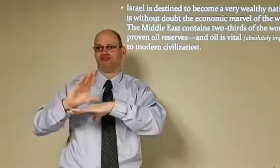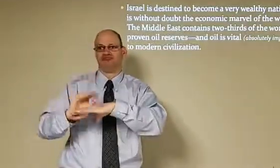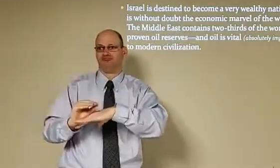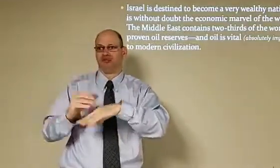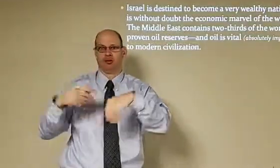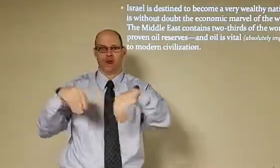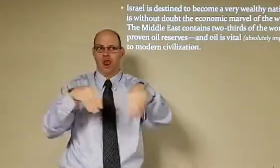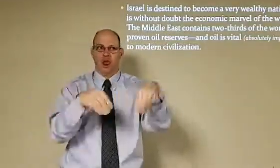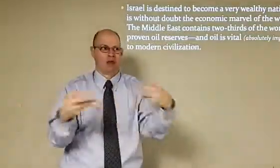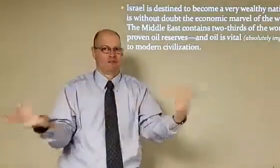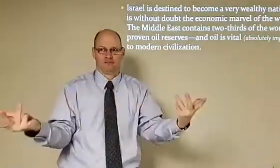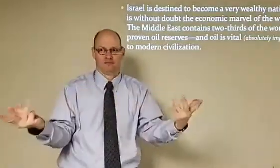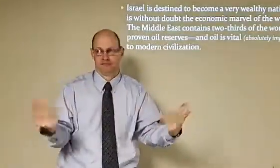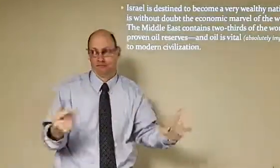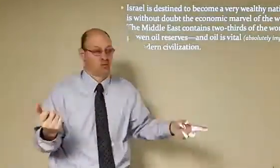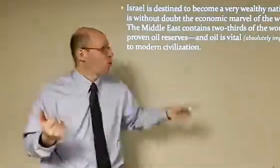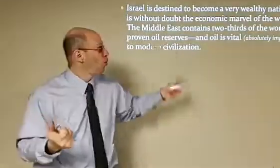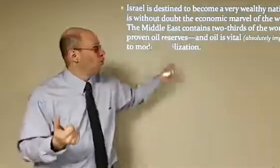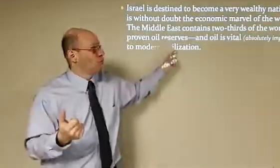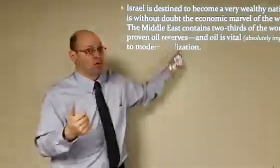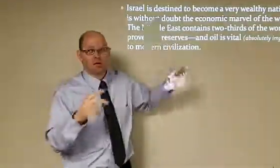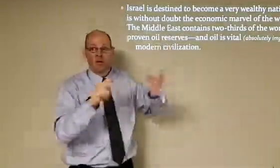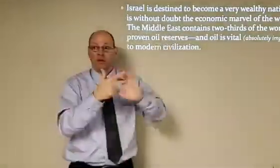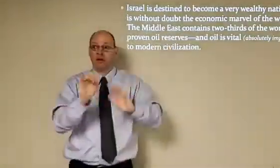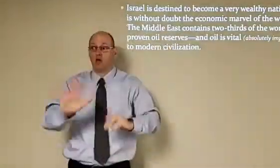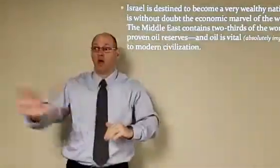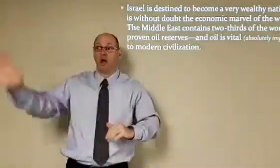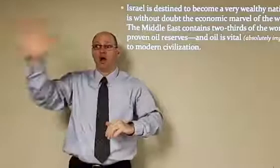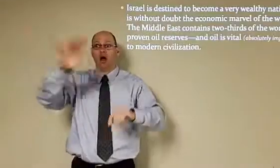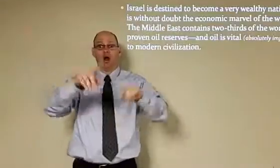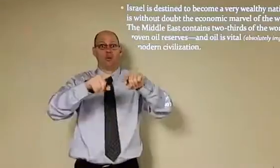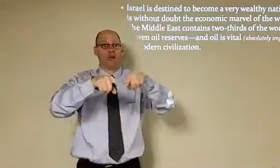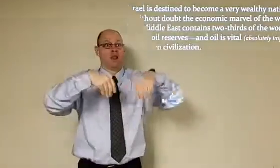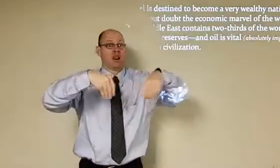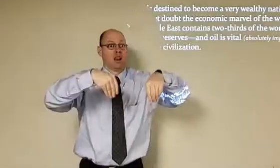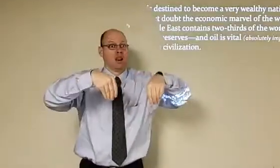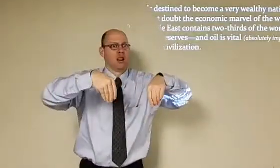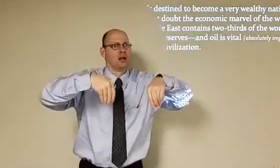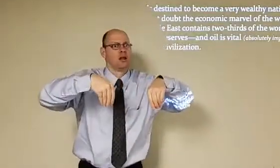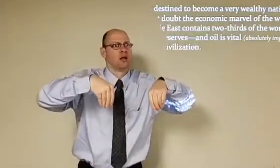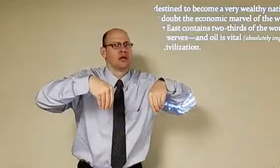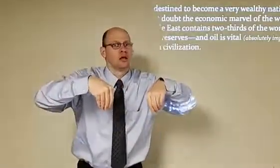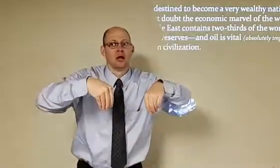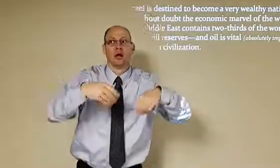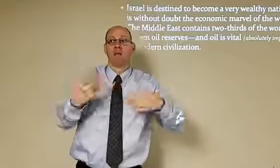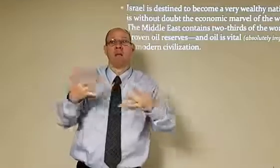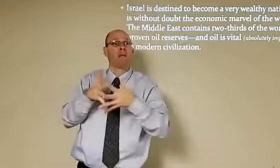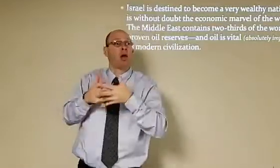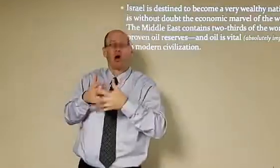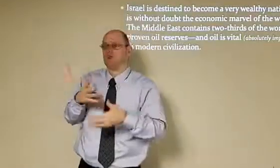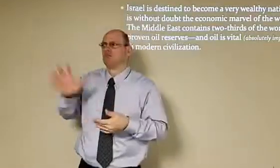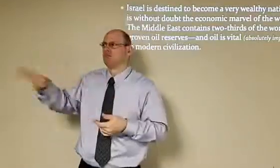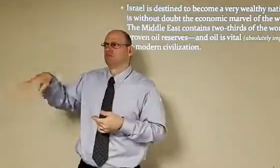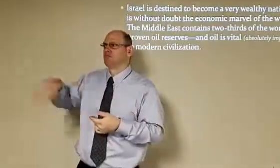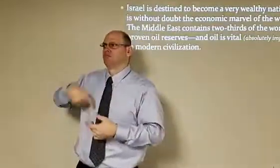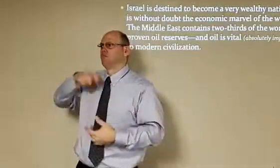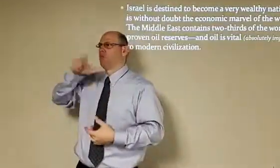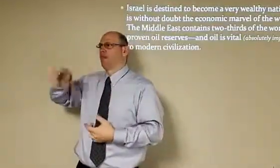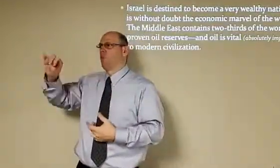Oil's declining. People being dependent on that kind of thing. So the creativity and the development of that, they're trying to avoid the oil.